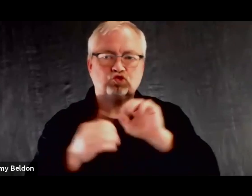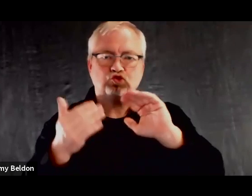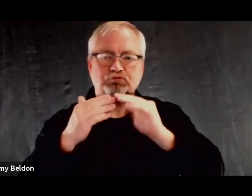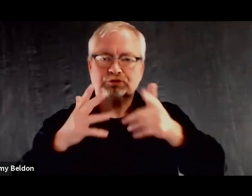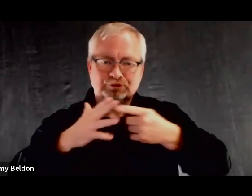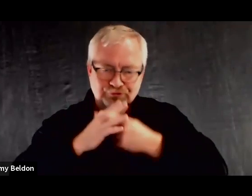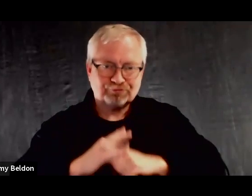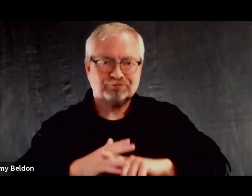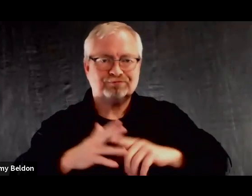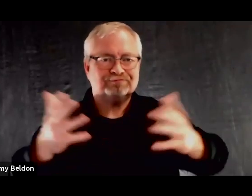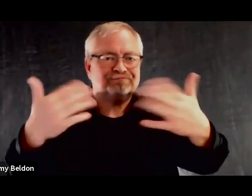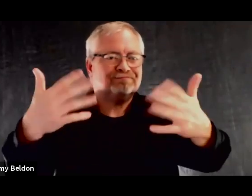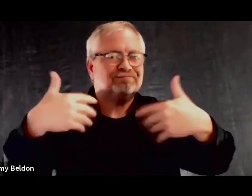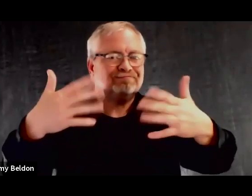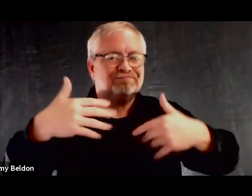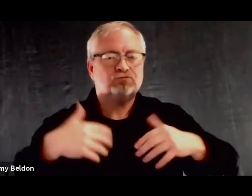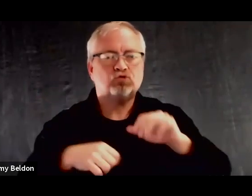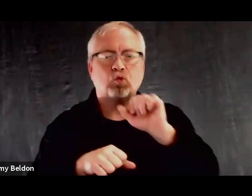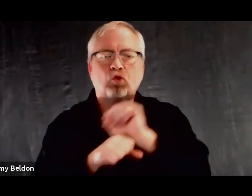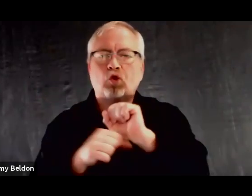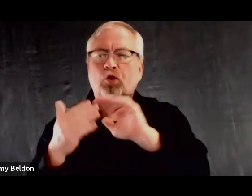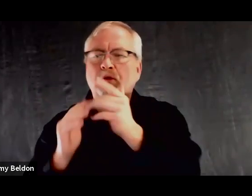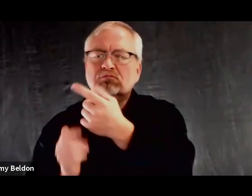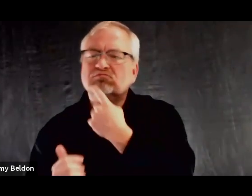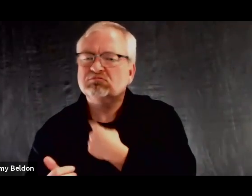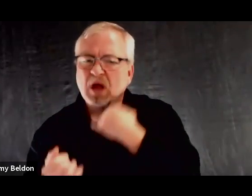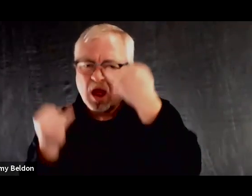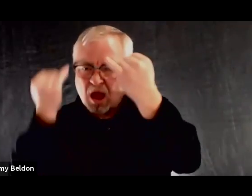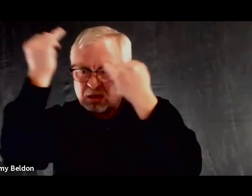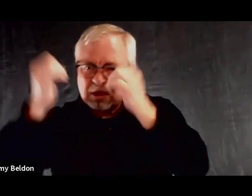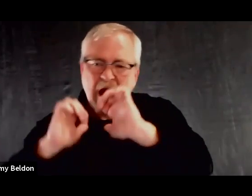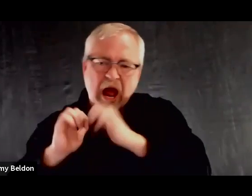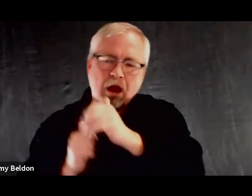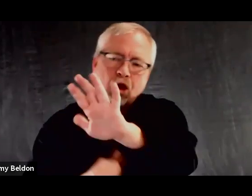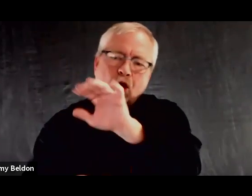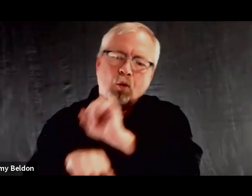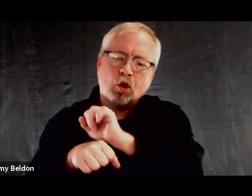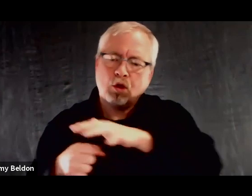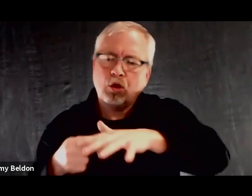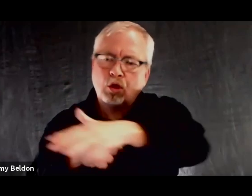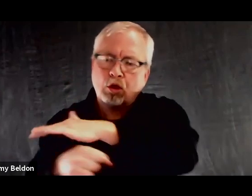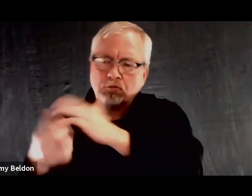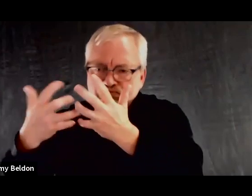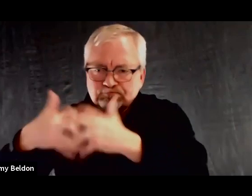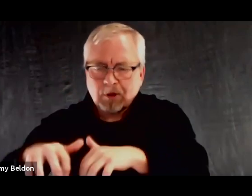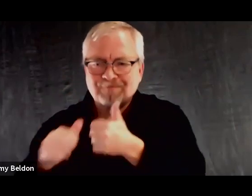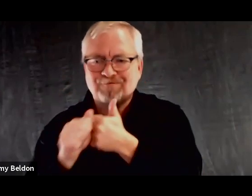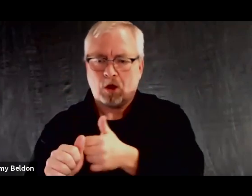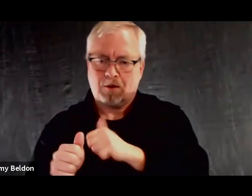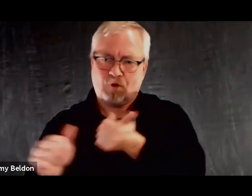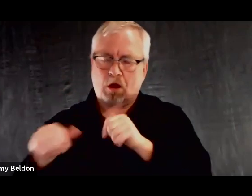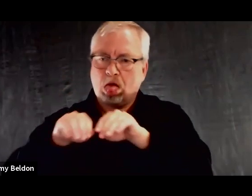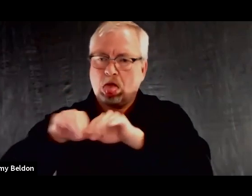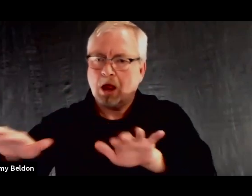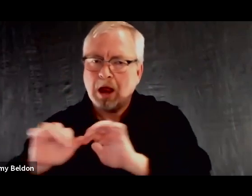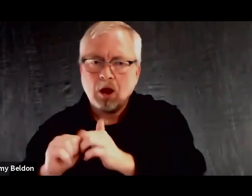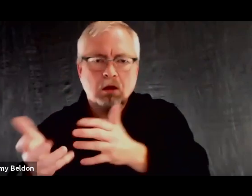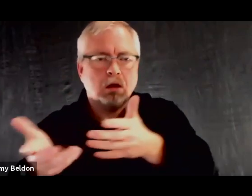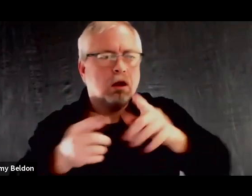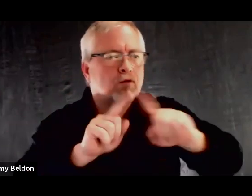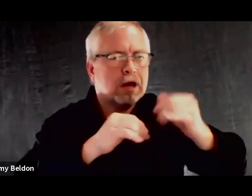talked about a little bit earlier, are there environments where it is safer to be